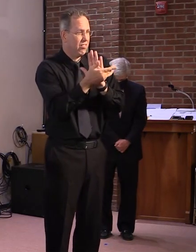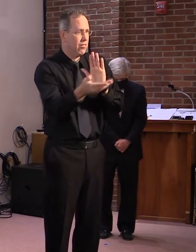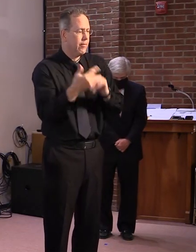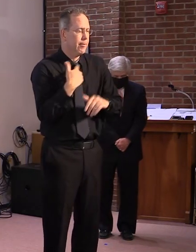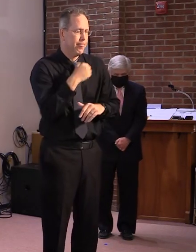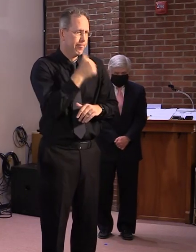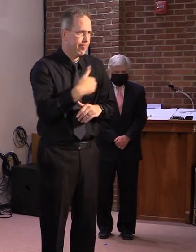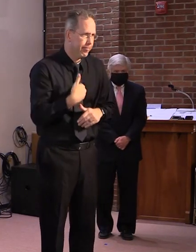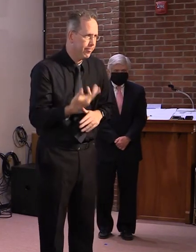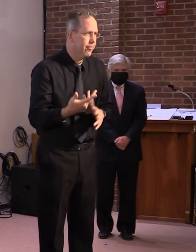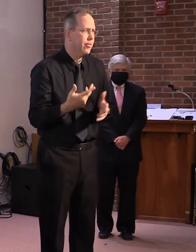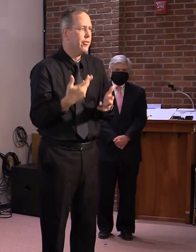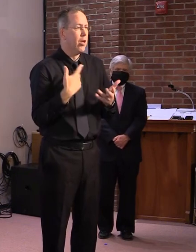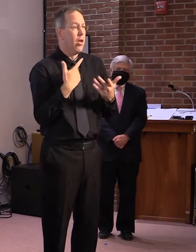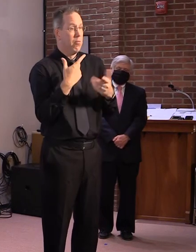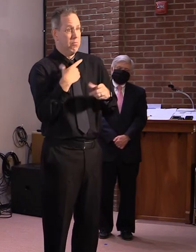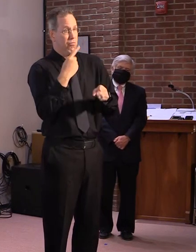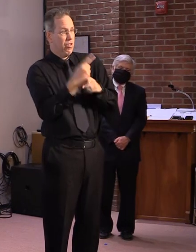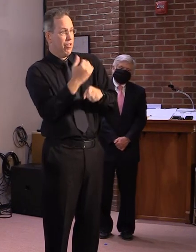Okay. Thank you very much.